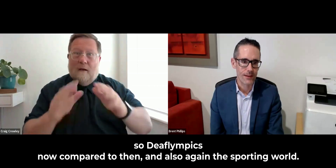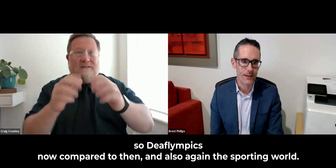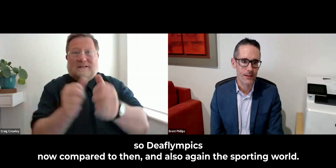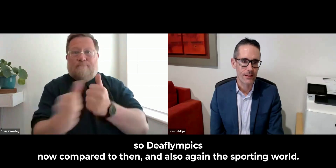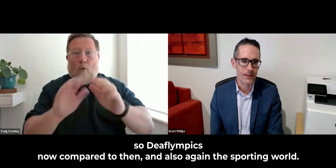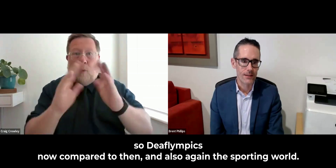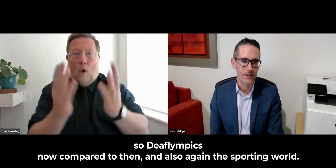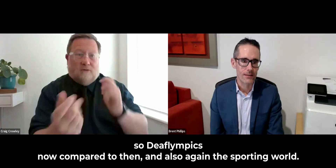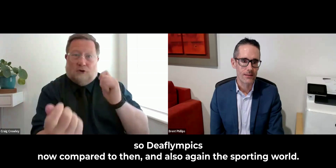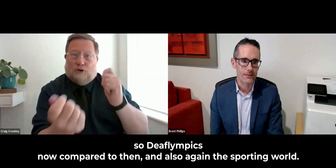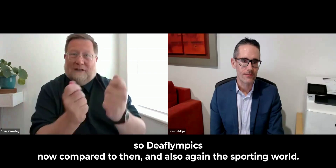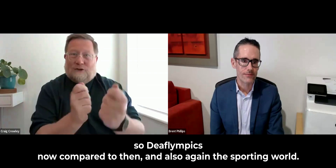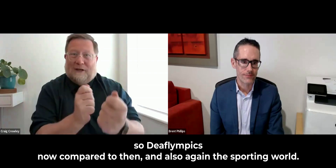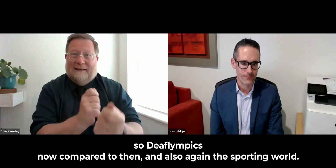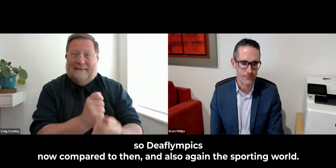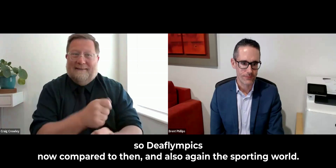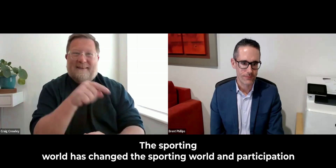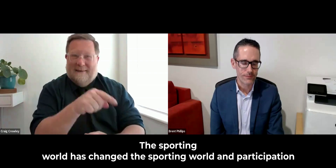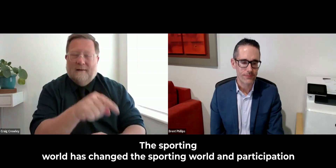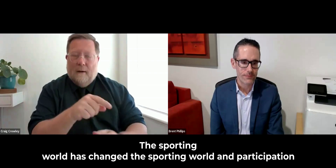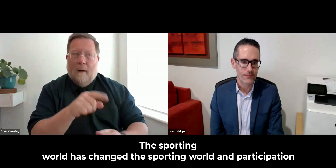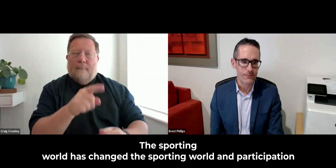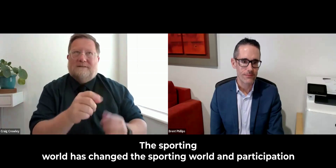again, the sporting world. The sporting world has